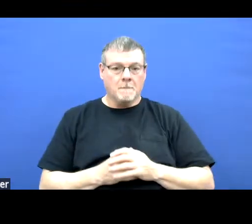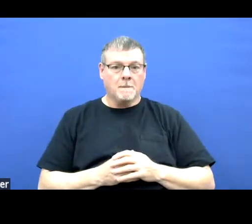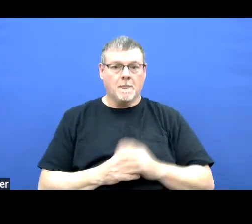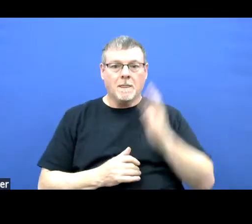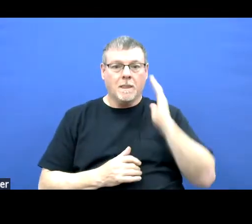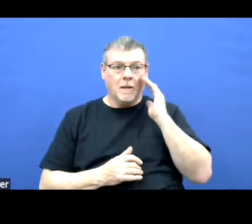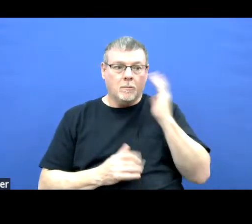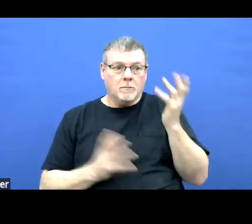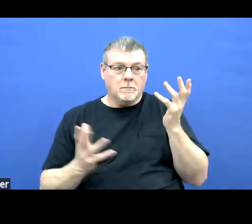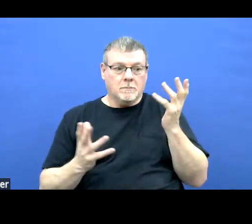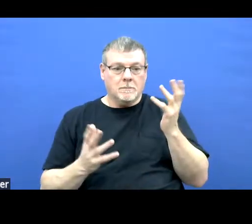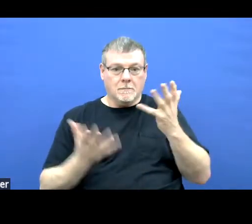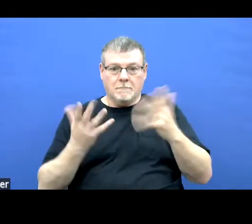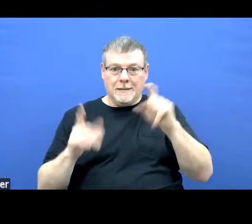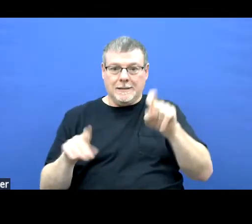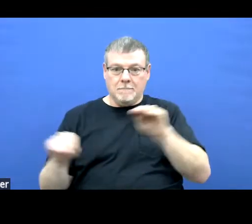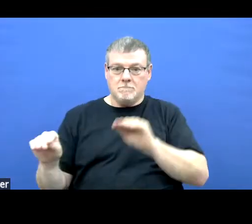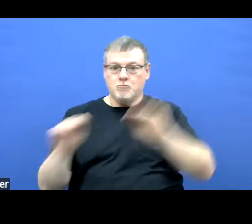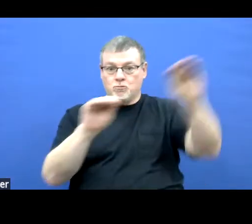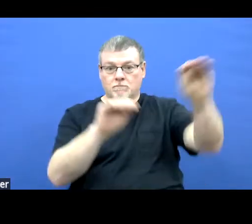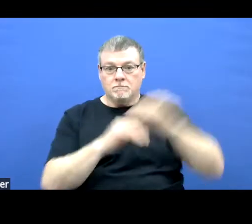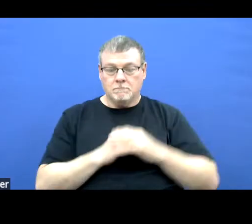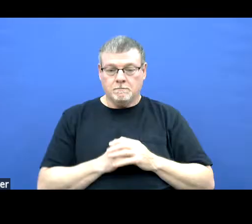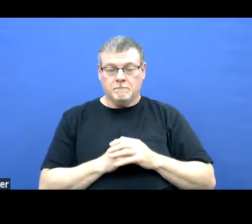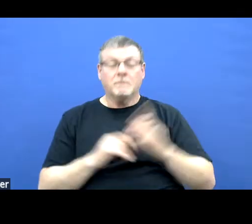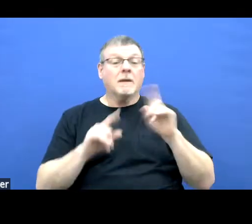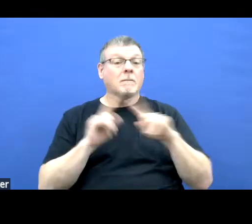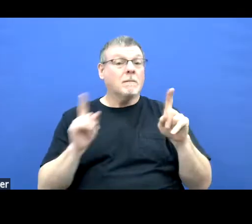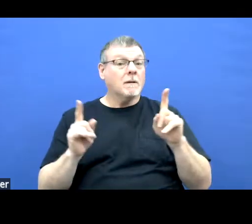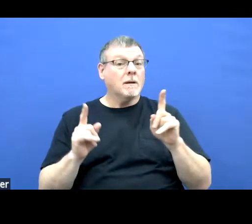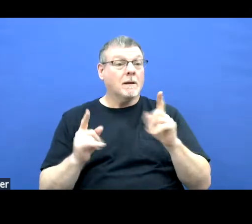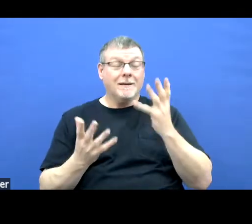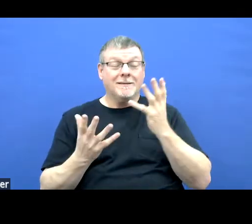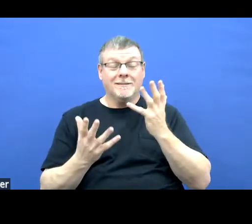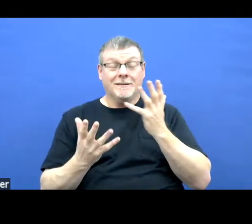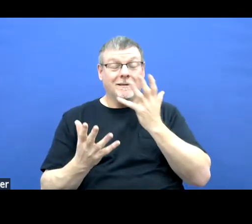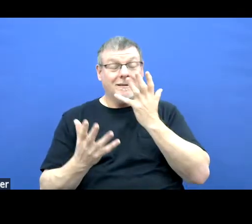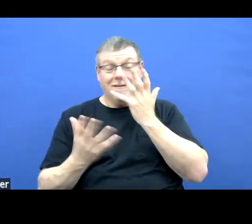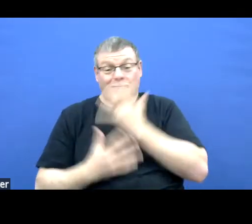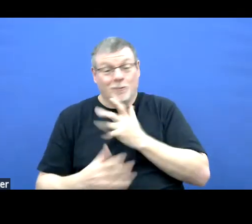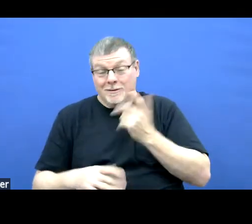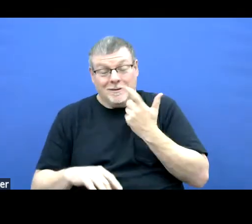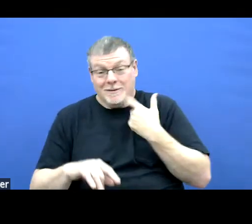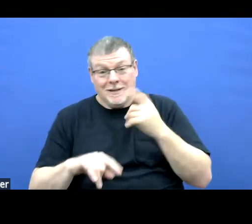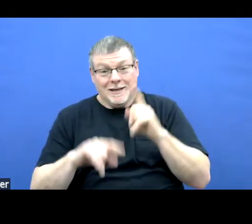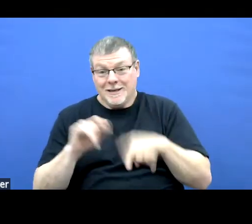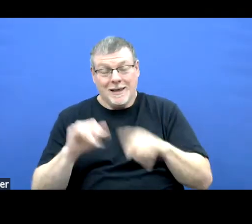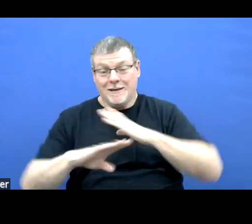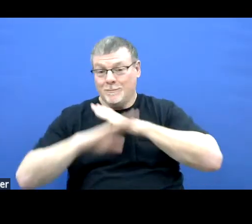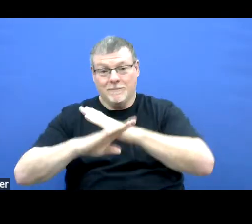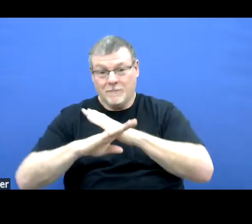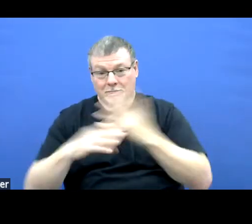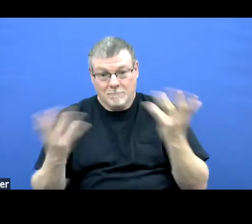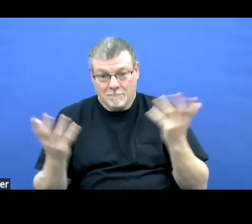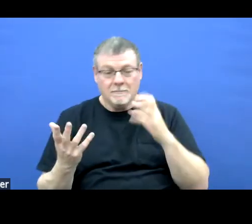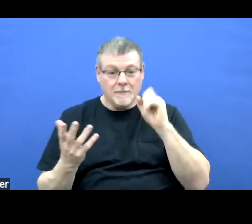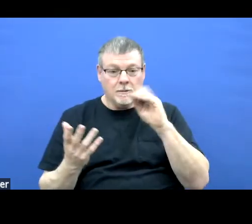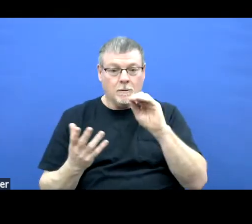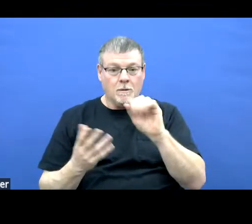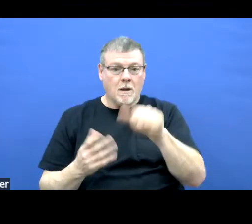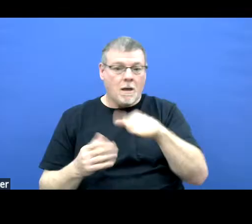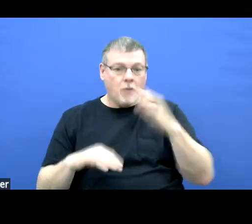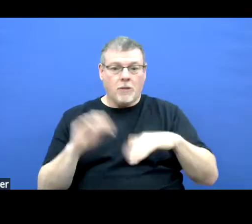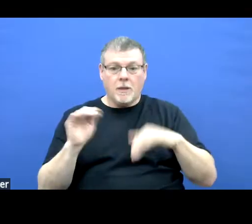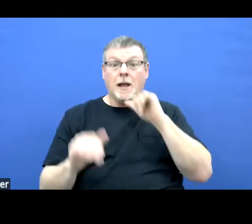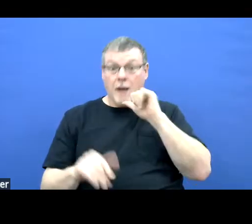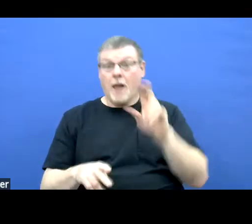they might want to move back. But unfortunately, there really isn't any way to prevent that other than to not